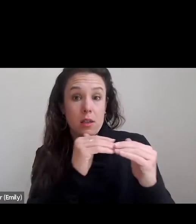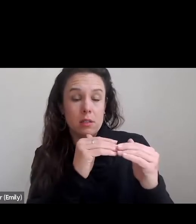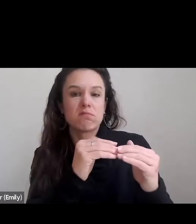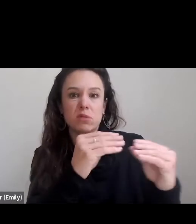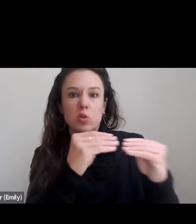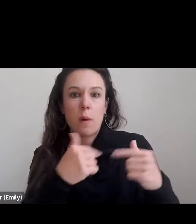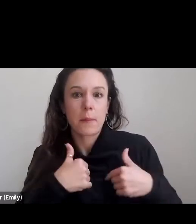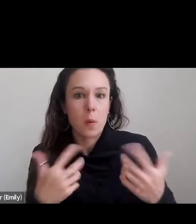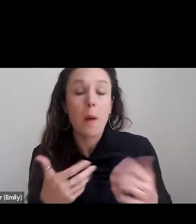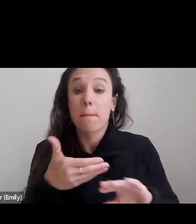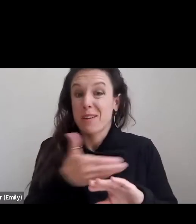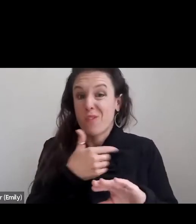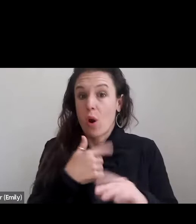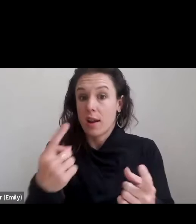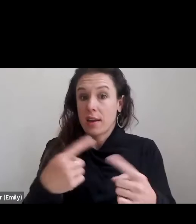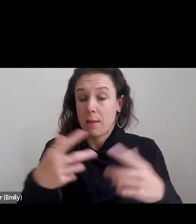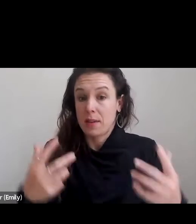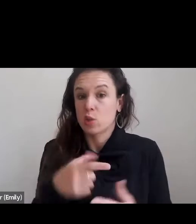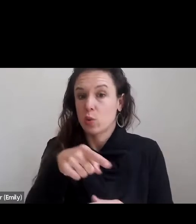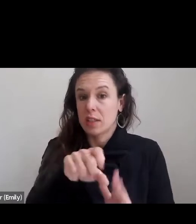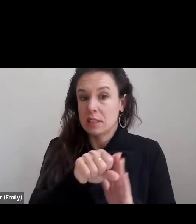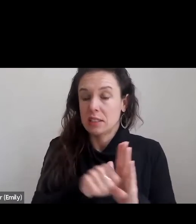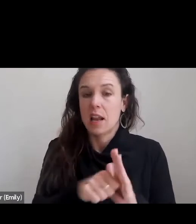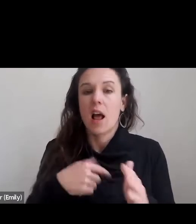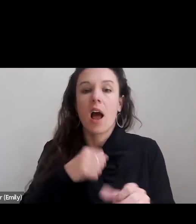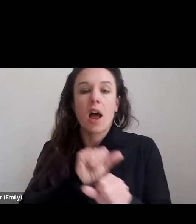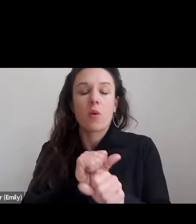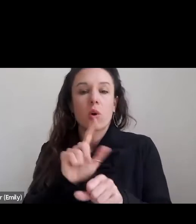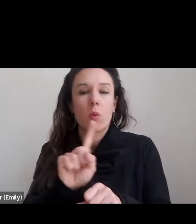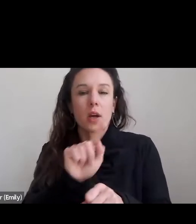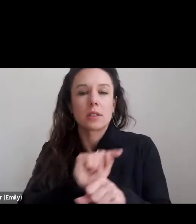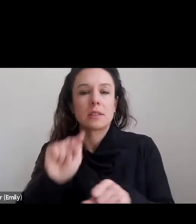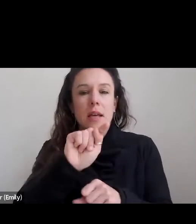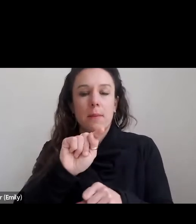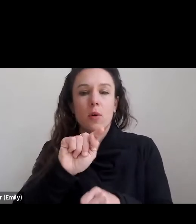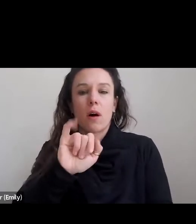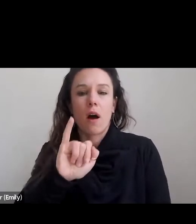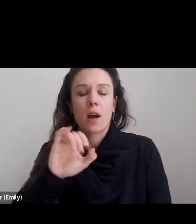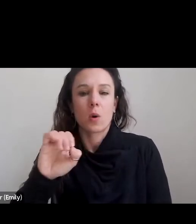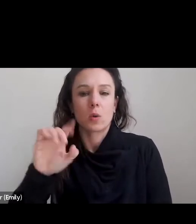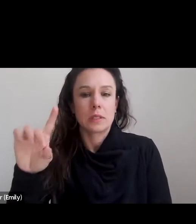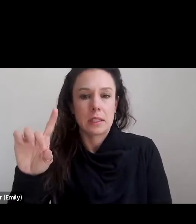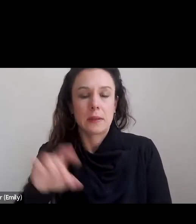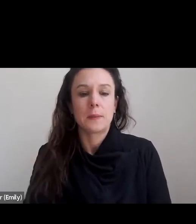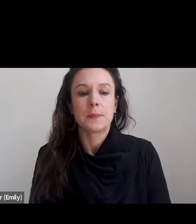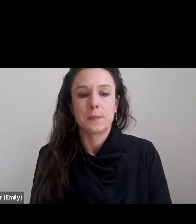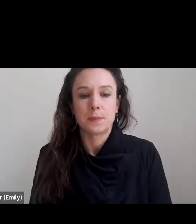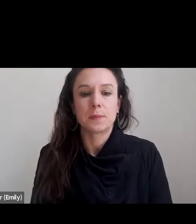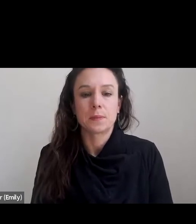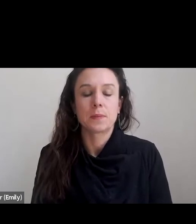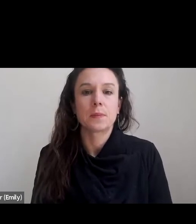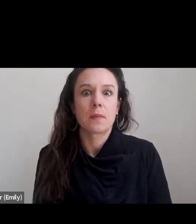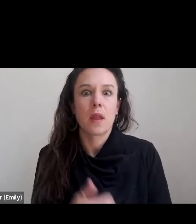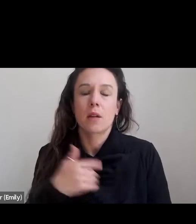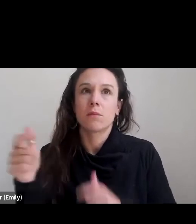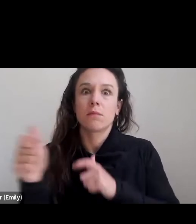know, before I came to the state, I worked at the Temple Institute on Disabilities, and we had a large